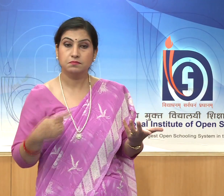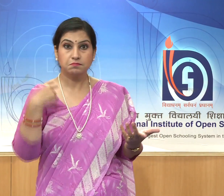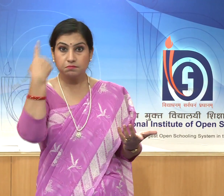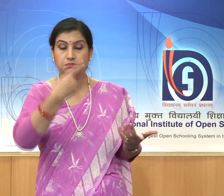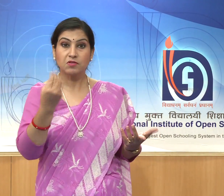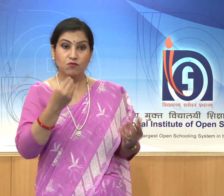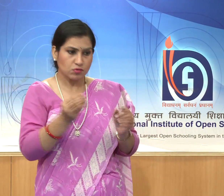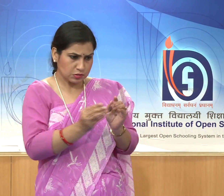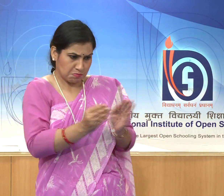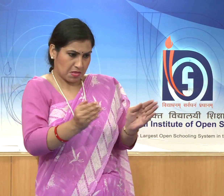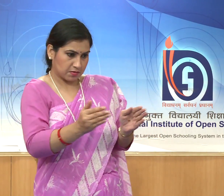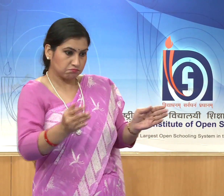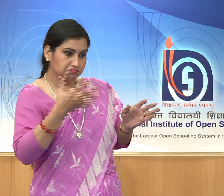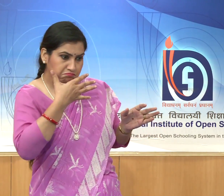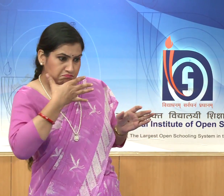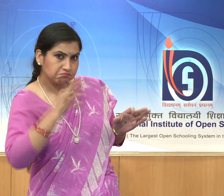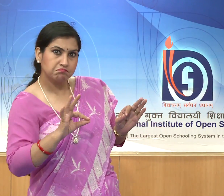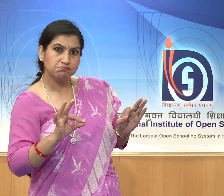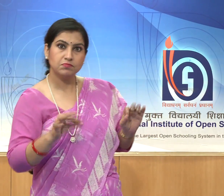some space for